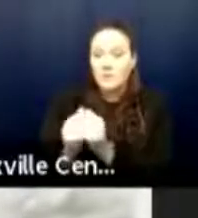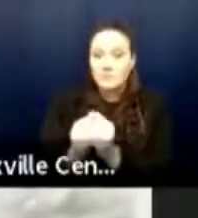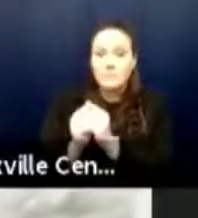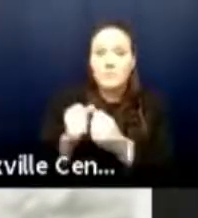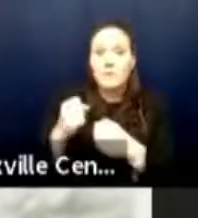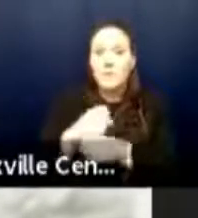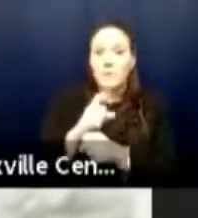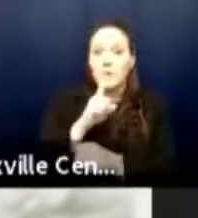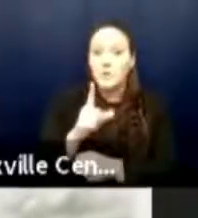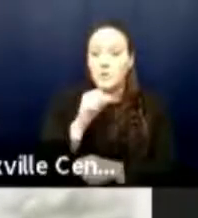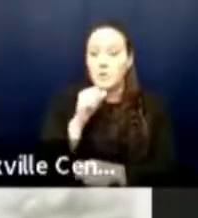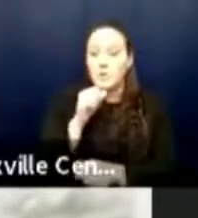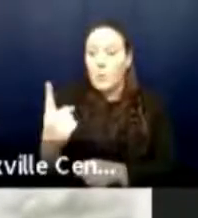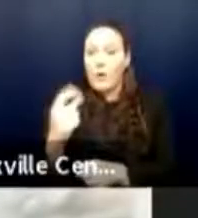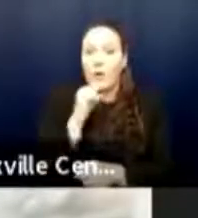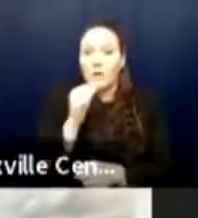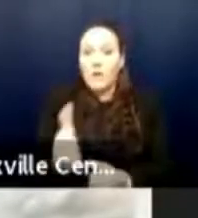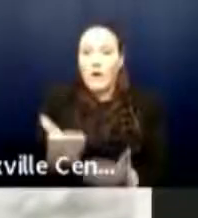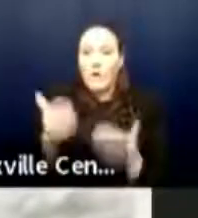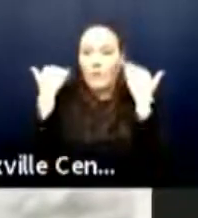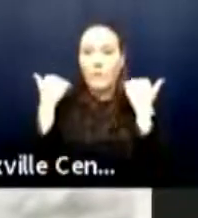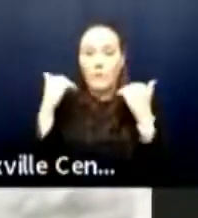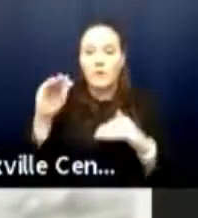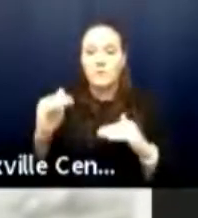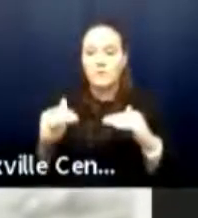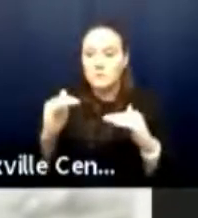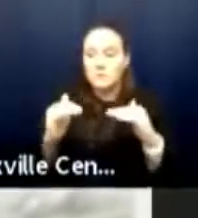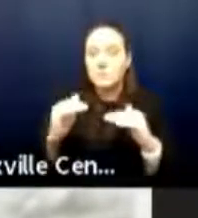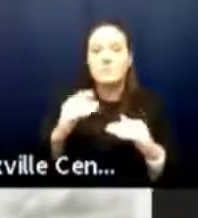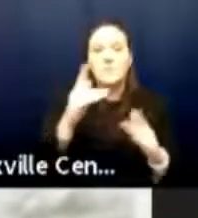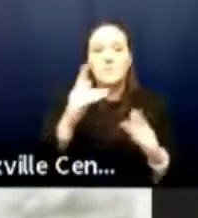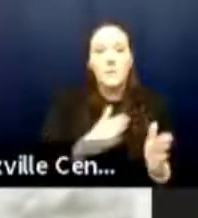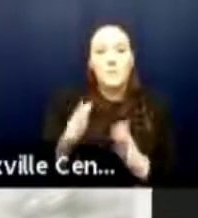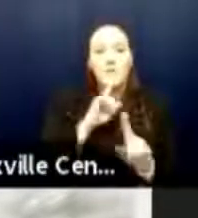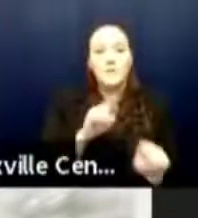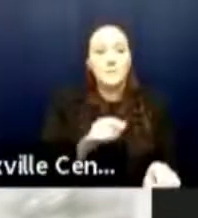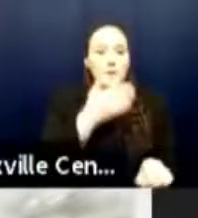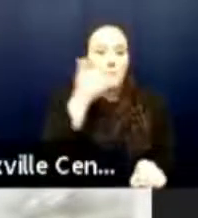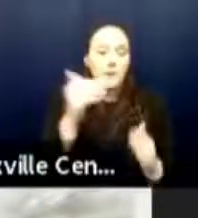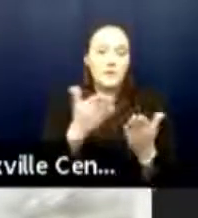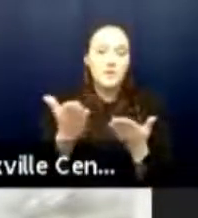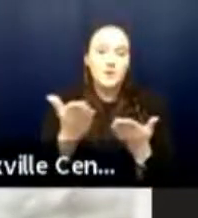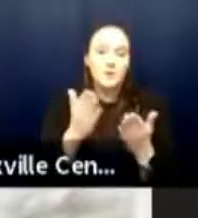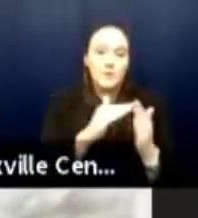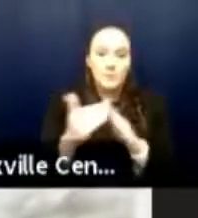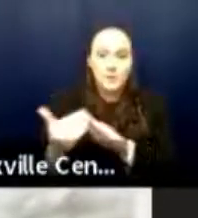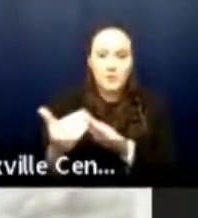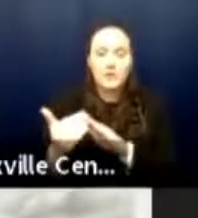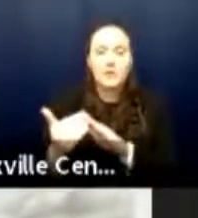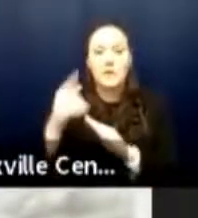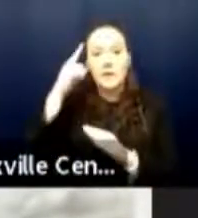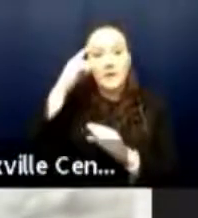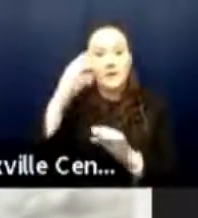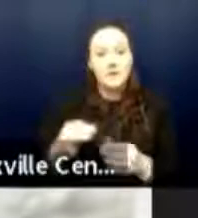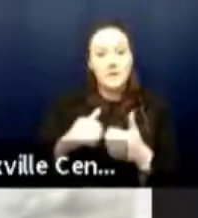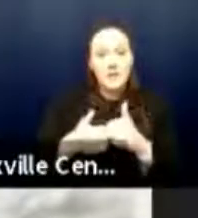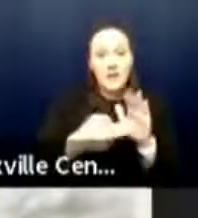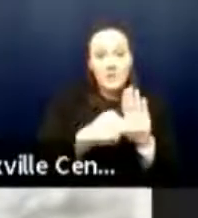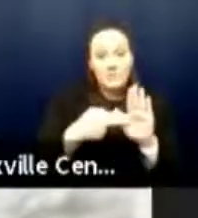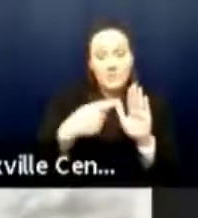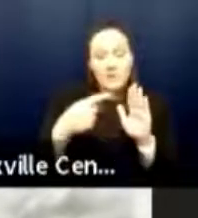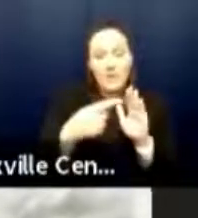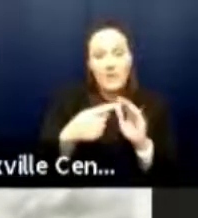impacted disproportionately, and plan their response together to best serve this community. The decisions regarding how to classify this benchmark